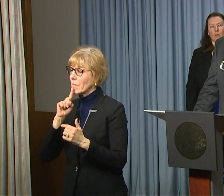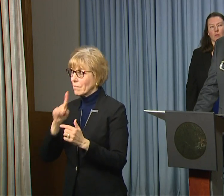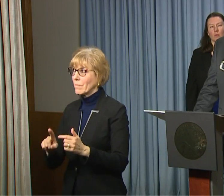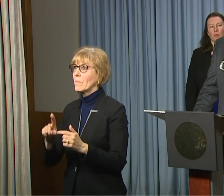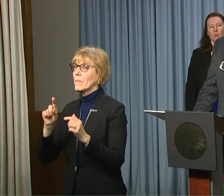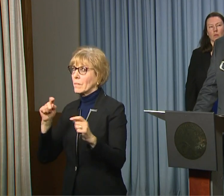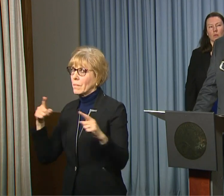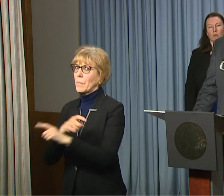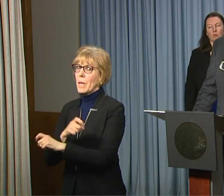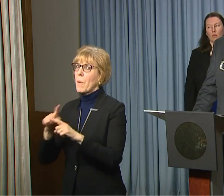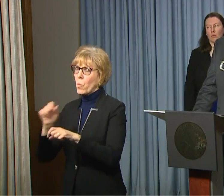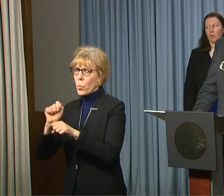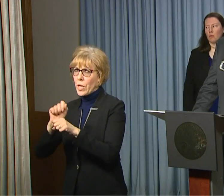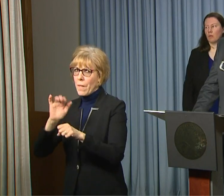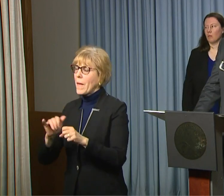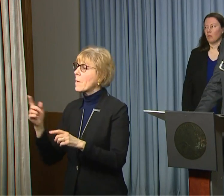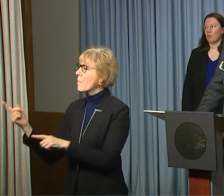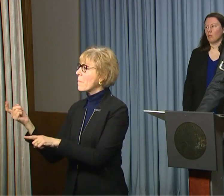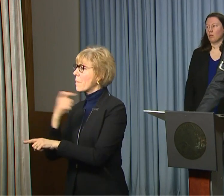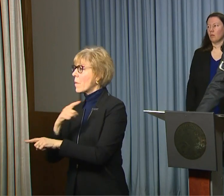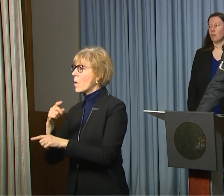we are working on that.